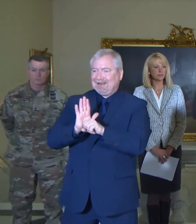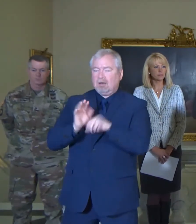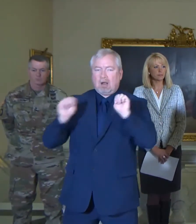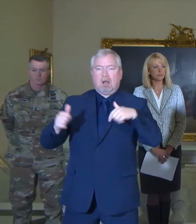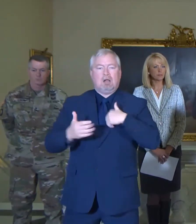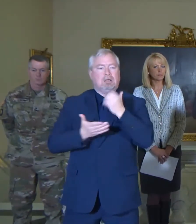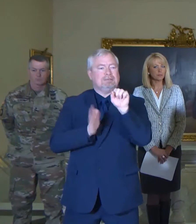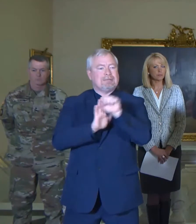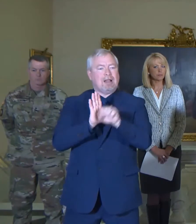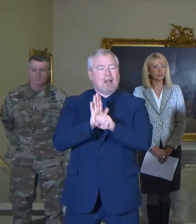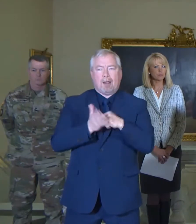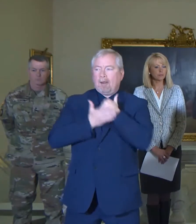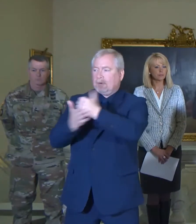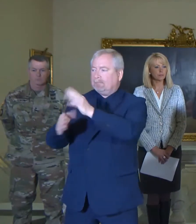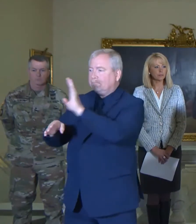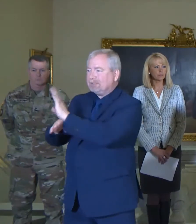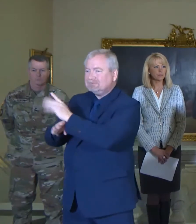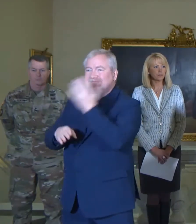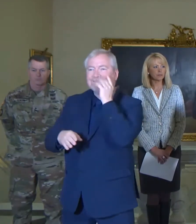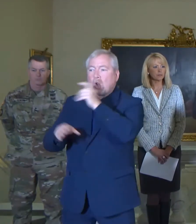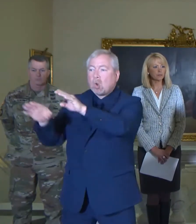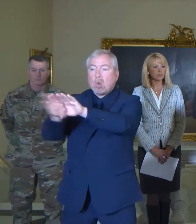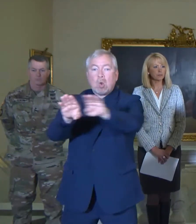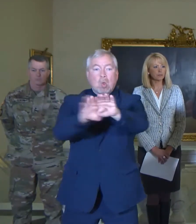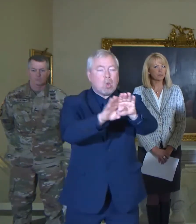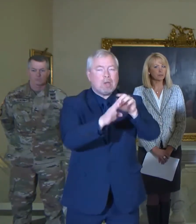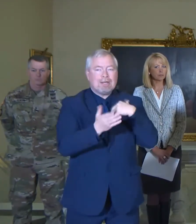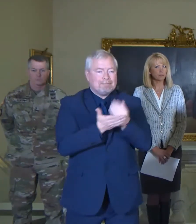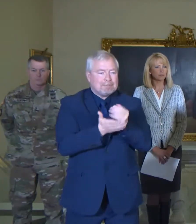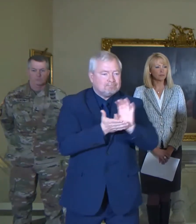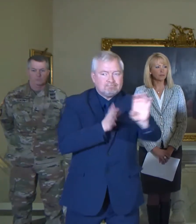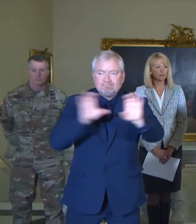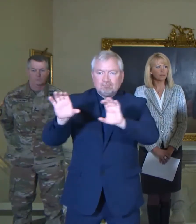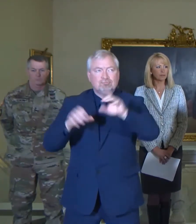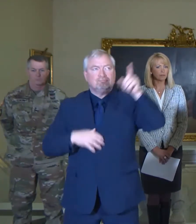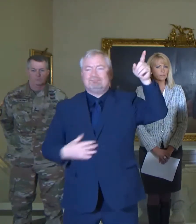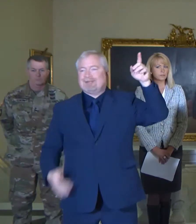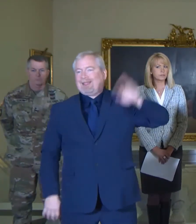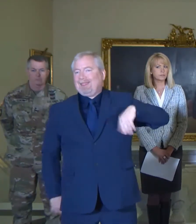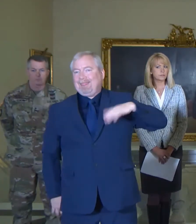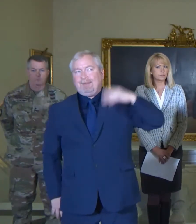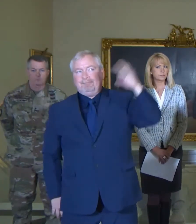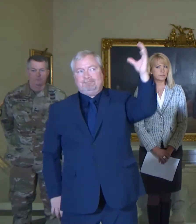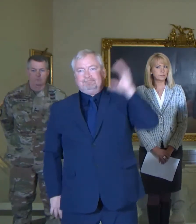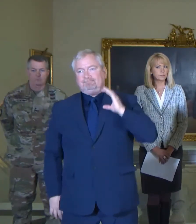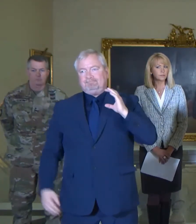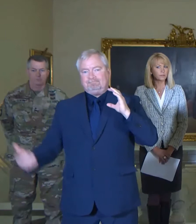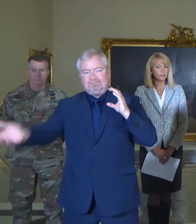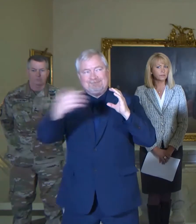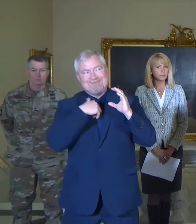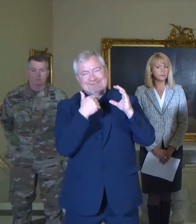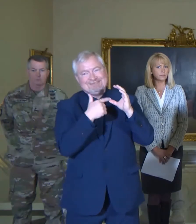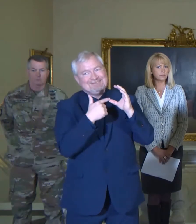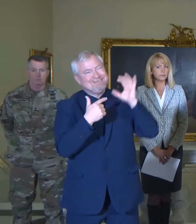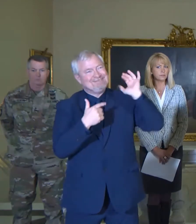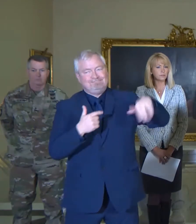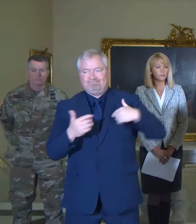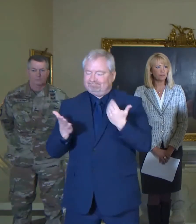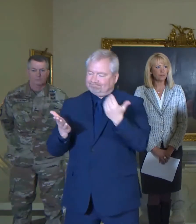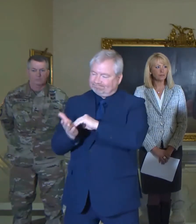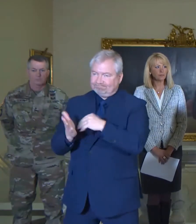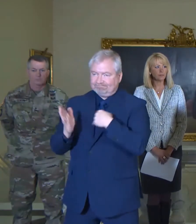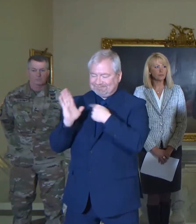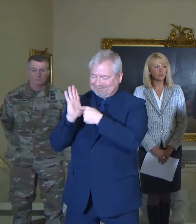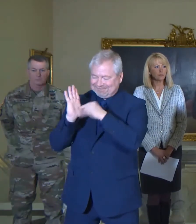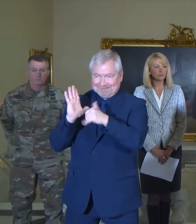that are impacted, and there's still no action on that. We're going to raise these issues again on our call with the President and